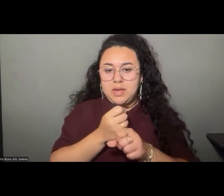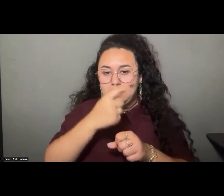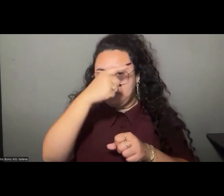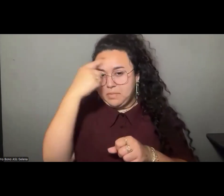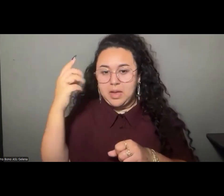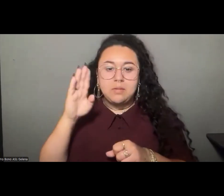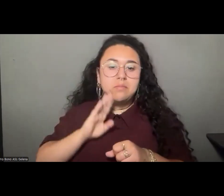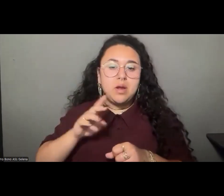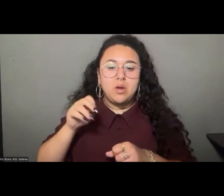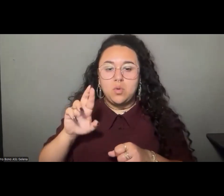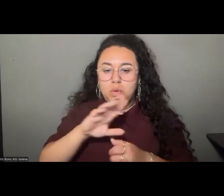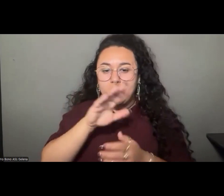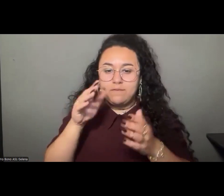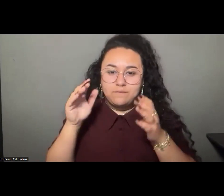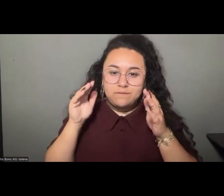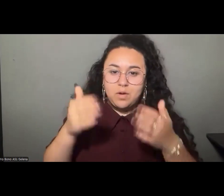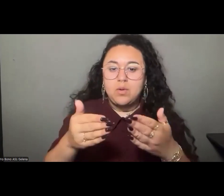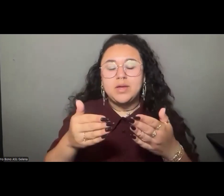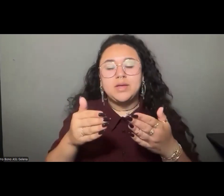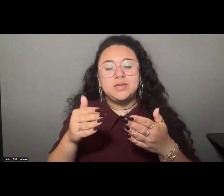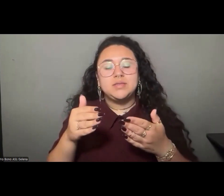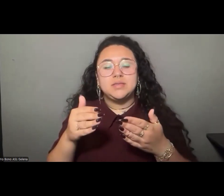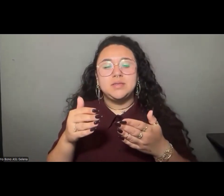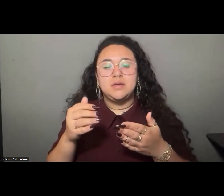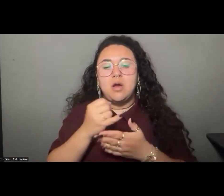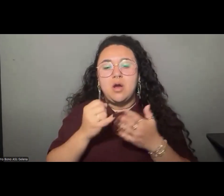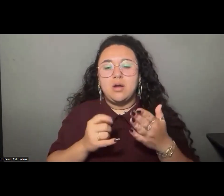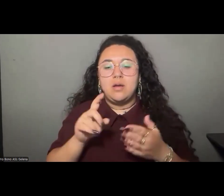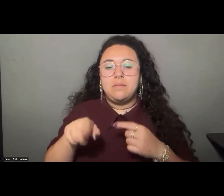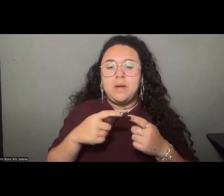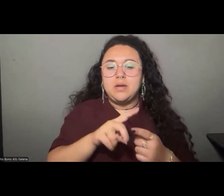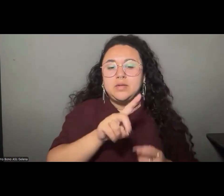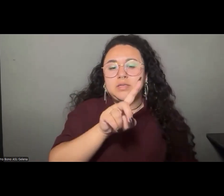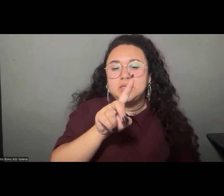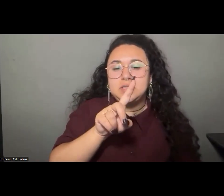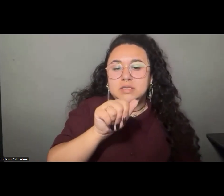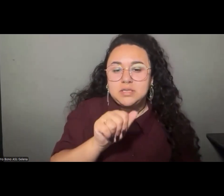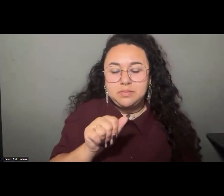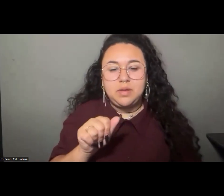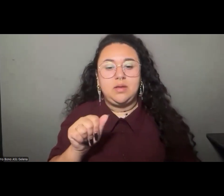thing about disability, sexuality, colonization, the body, ugliness, and power, and use stories to change the